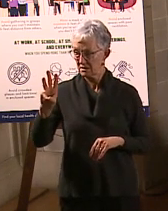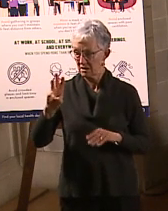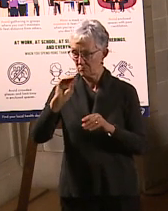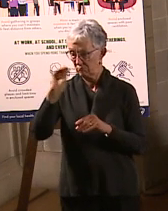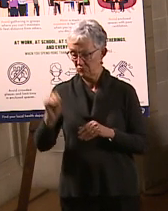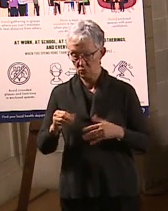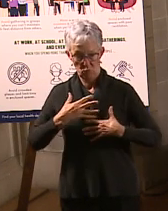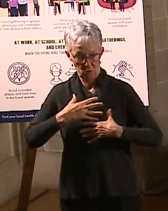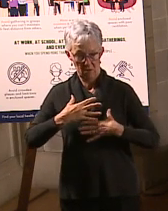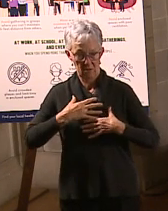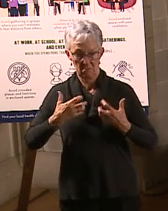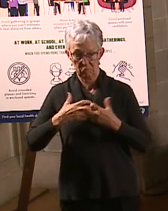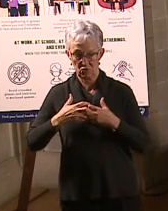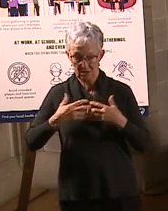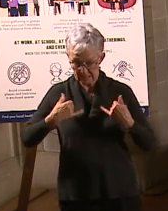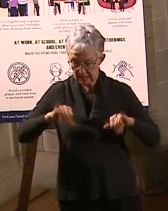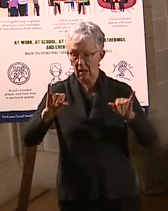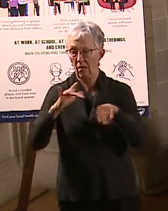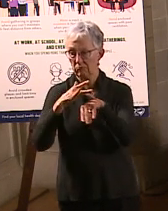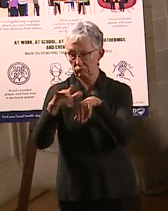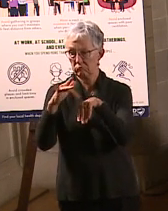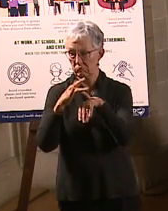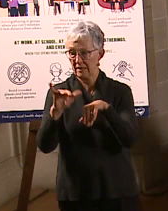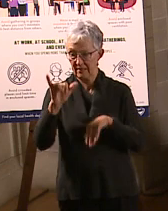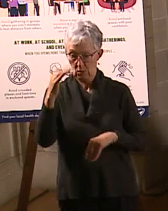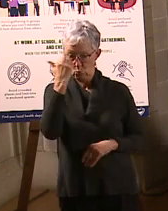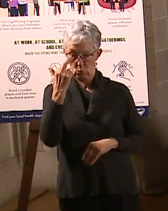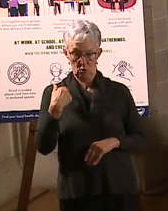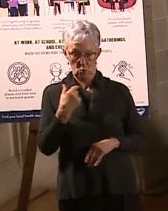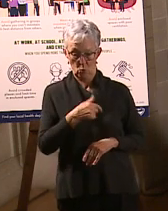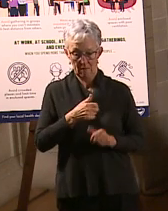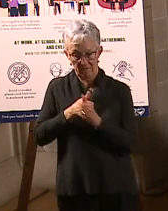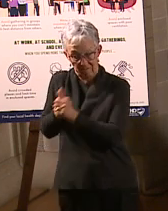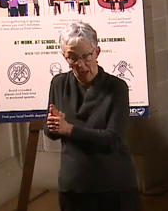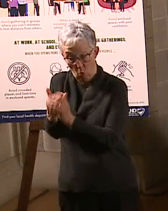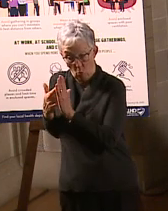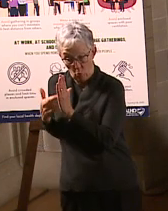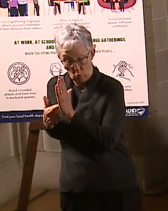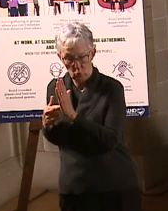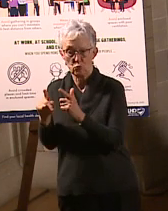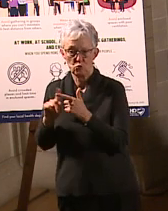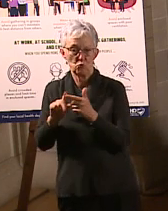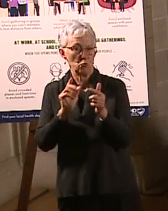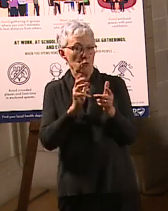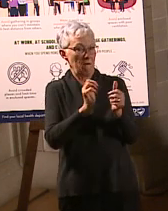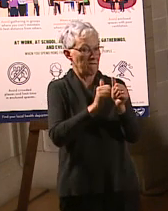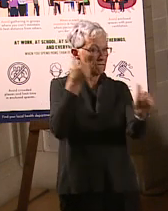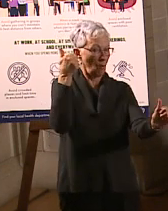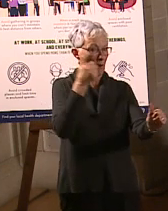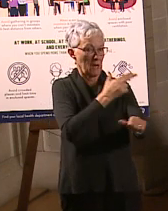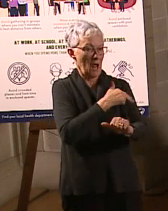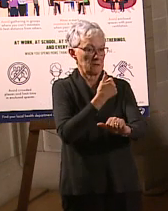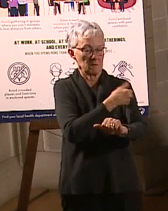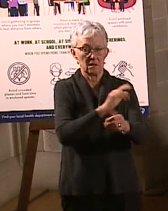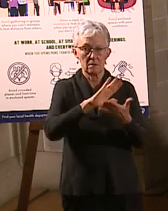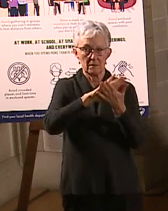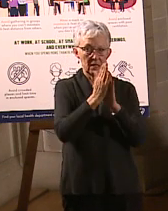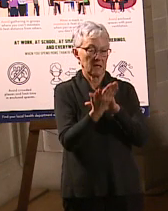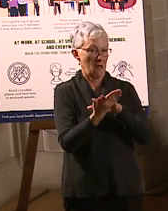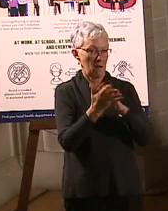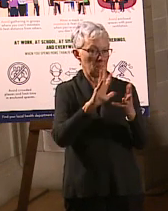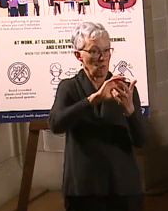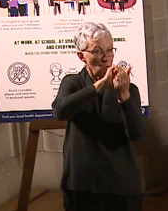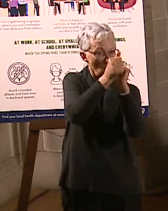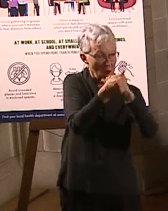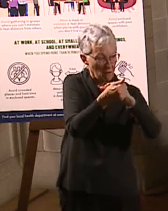do all this for, is to preserve that hospital capacity. And then finally, over the weekend, we saw that our hospitalizations